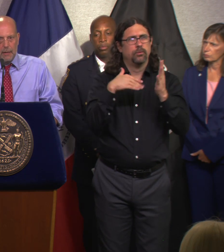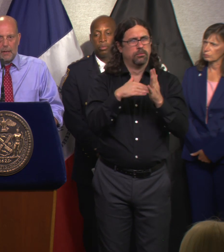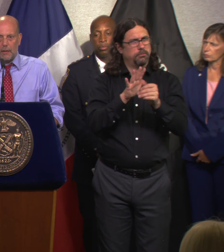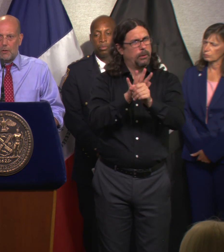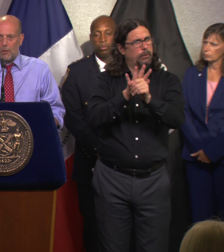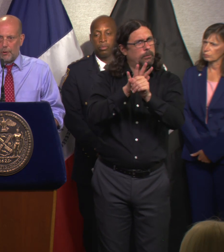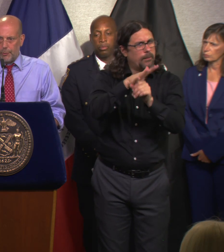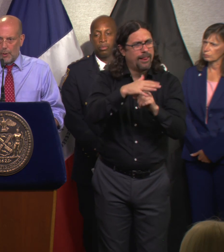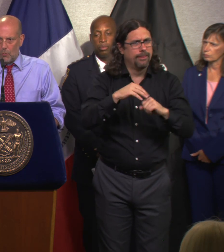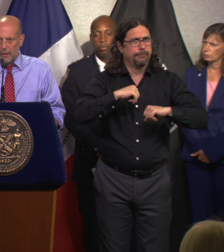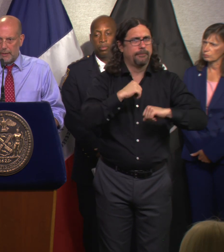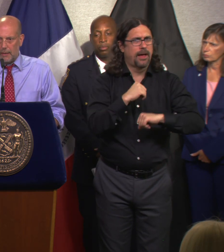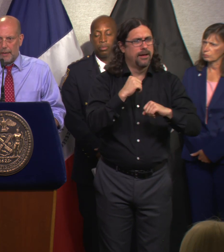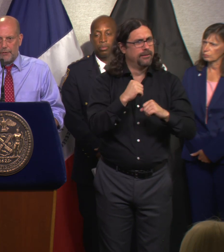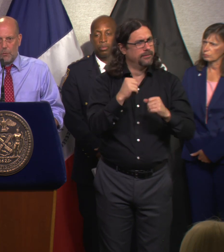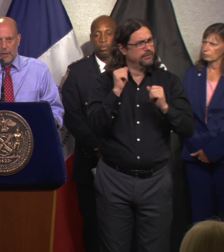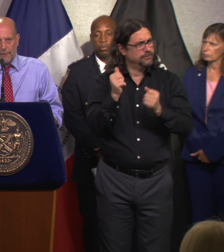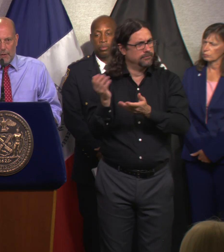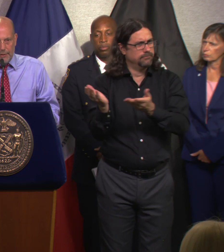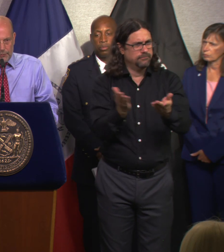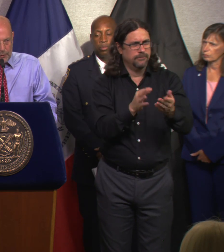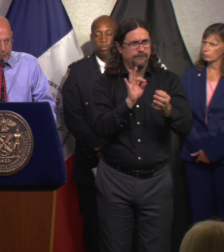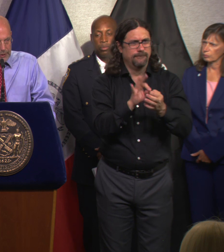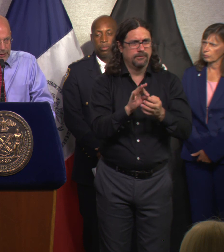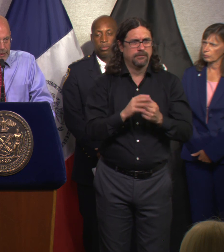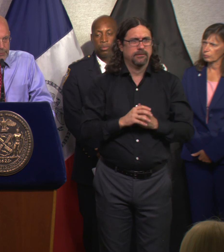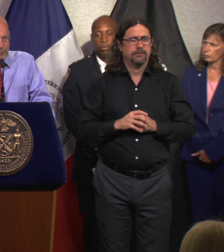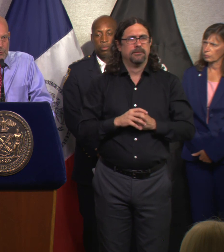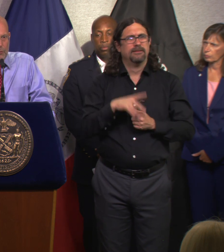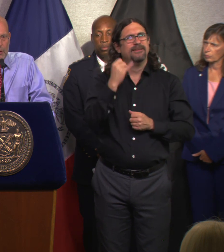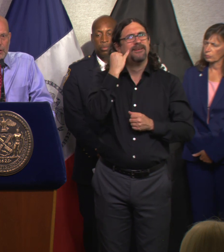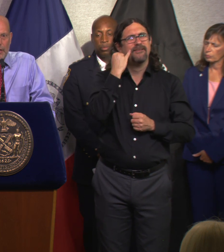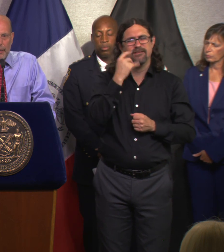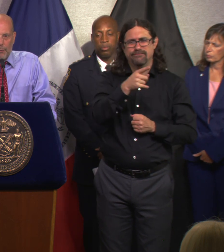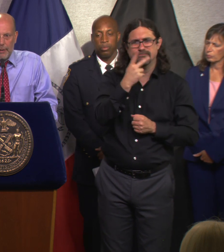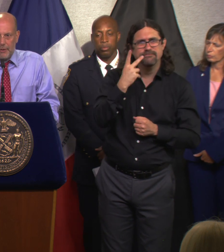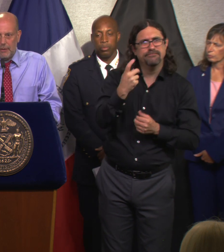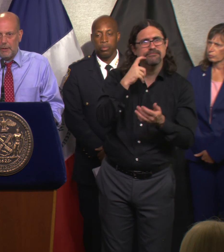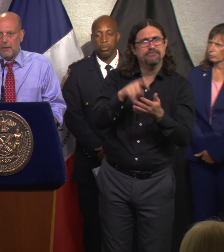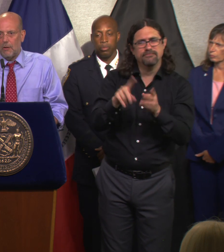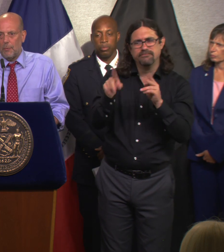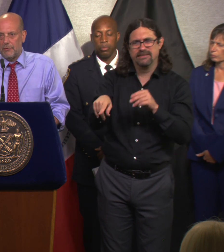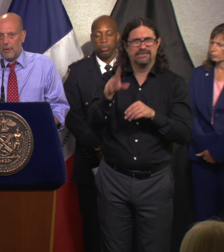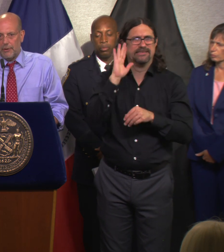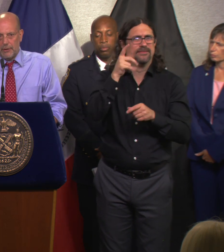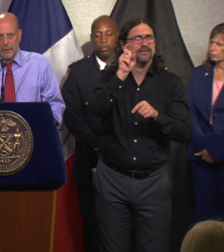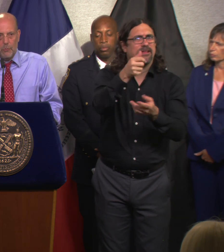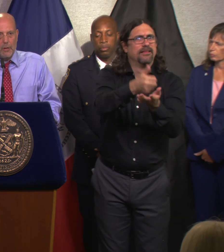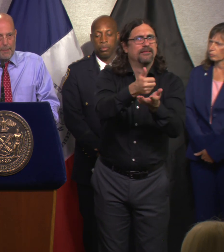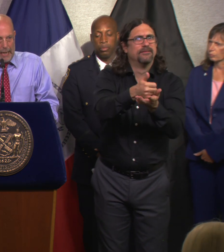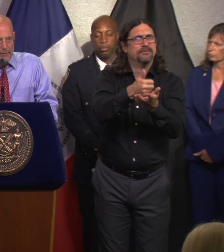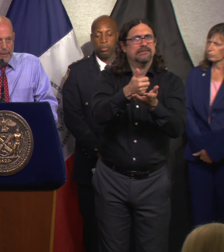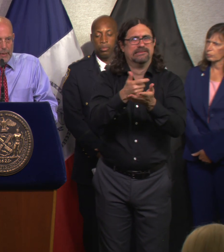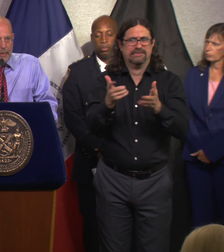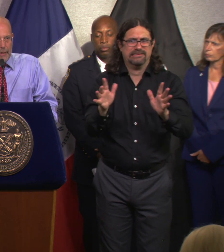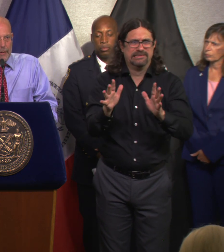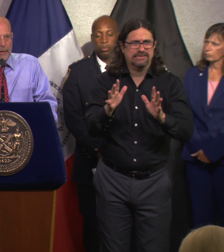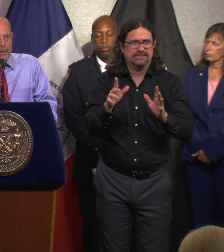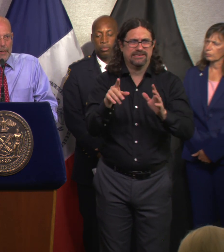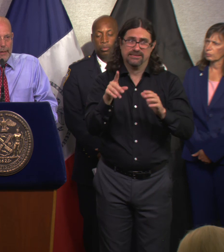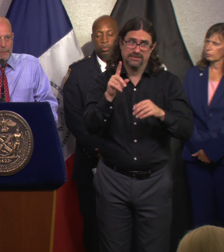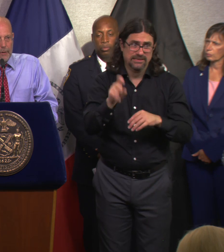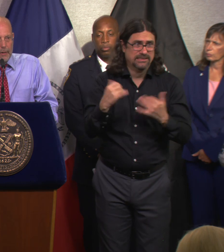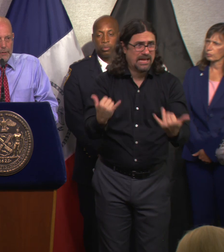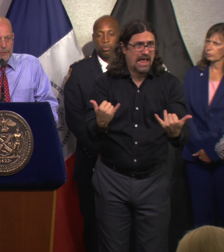need, call 311, and either one of our outreach teams or NYPD homeless outreach team will come out